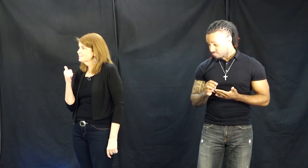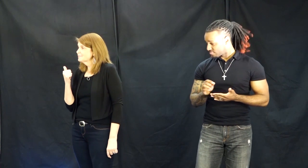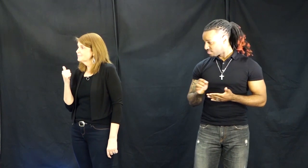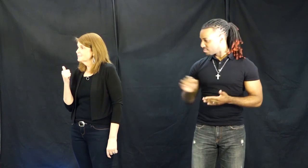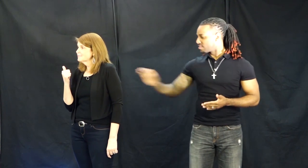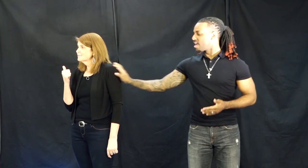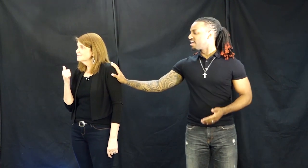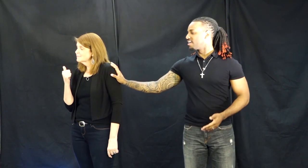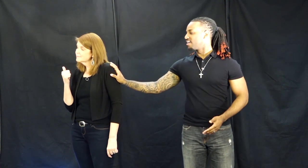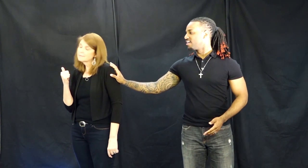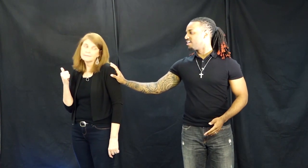Hey,